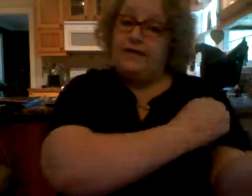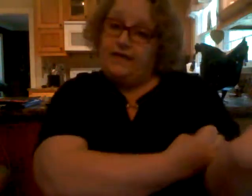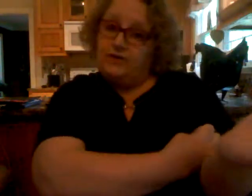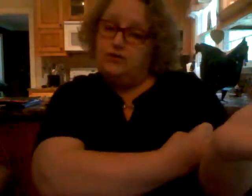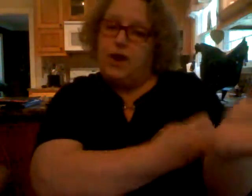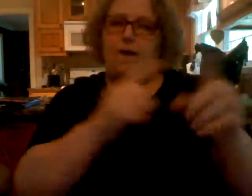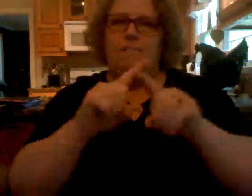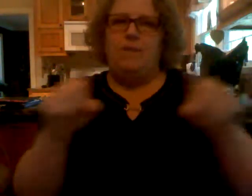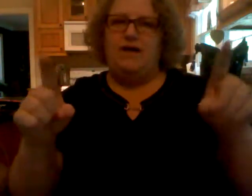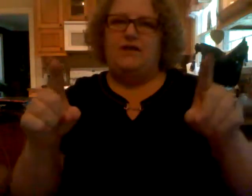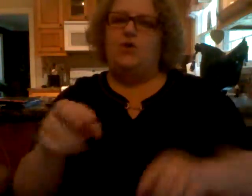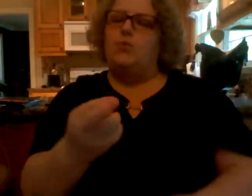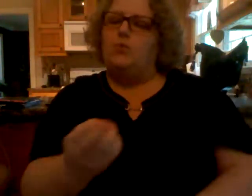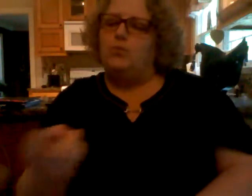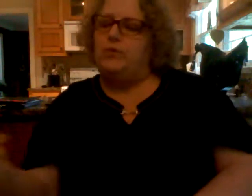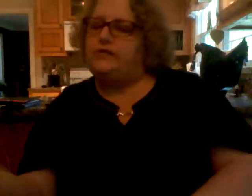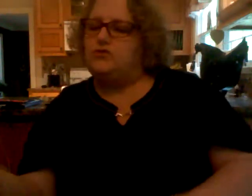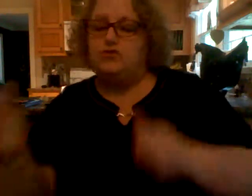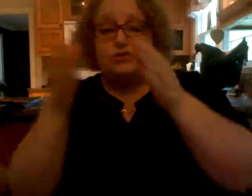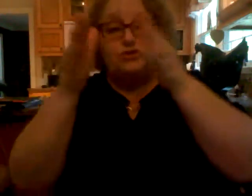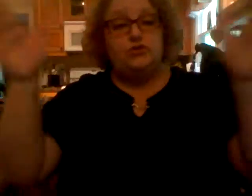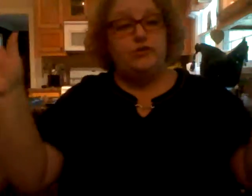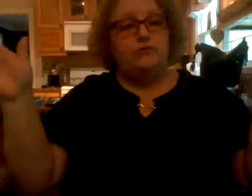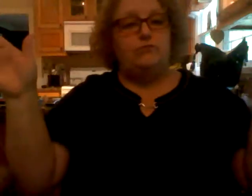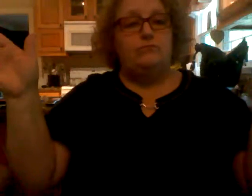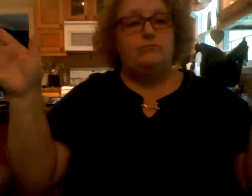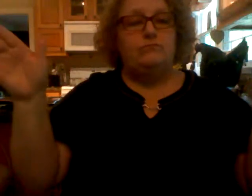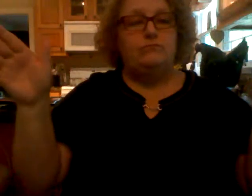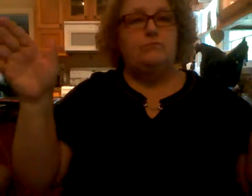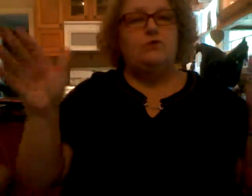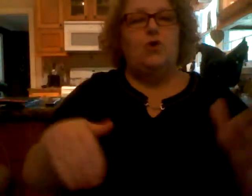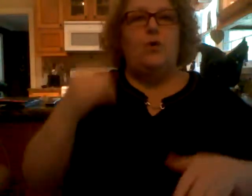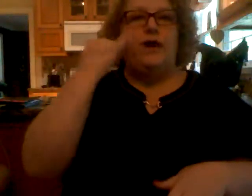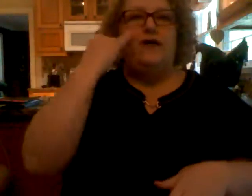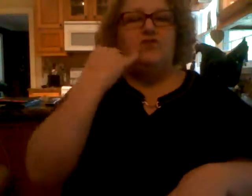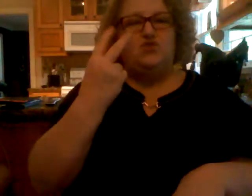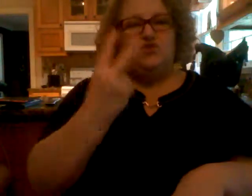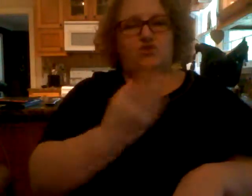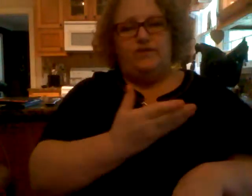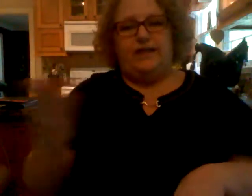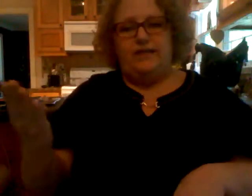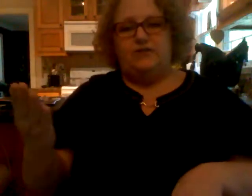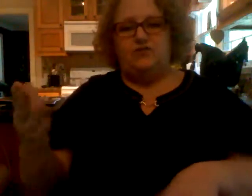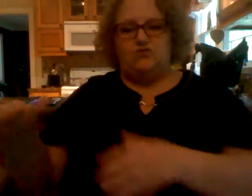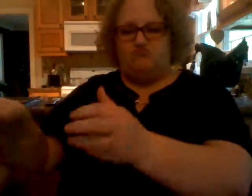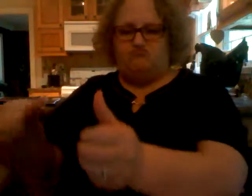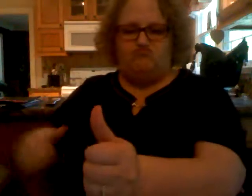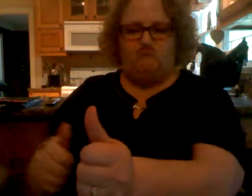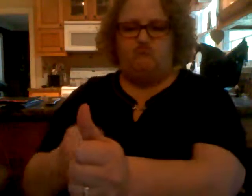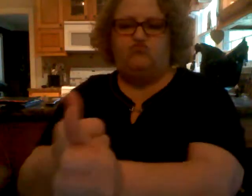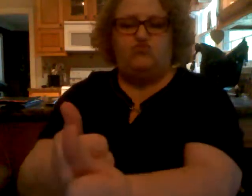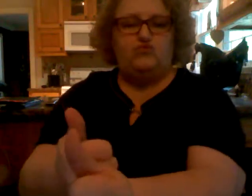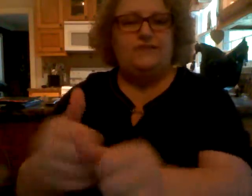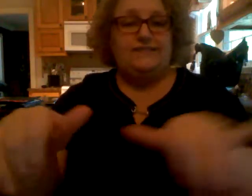general. Okay? So if there's 2 or more organisms that are going for the same one, they're going to do what we call compete. Okay? They're going